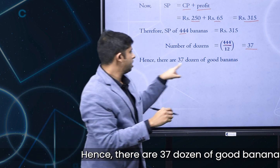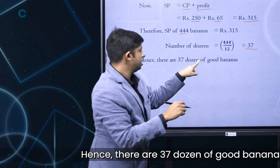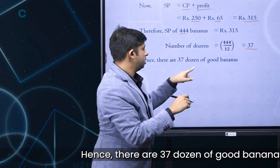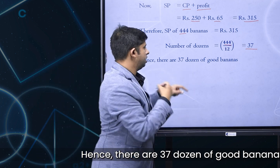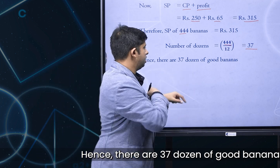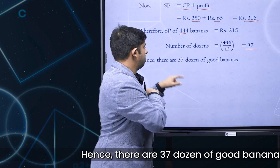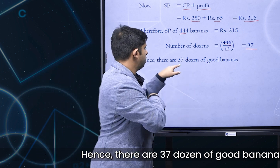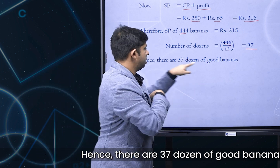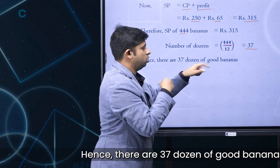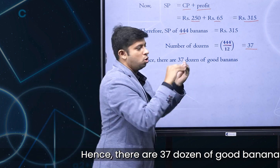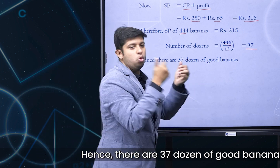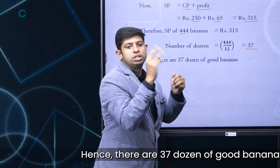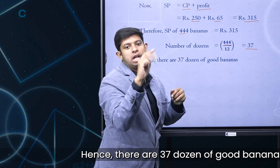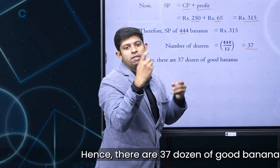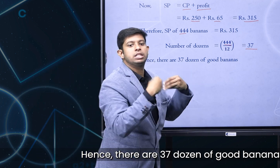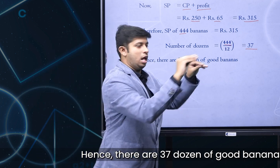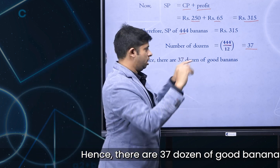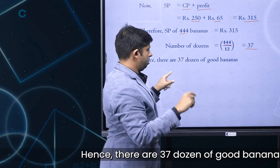Hence, there are 37 dozen of good bananas.